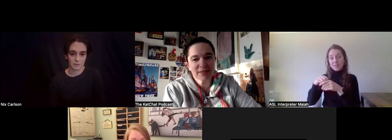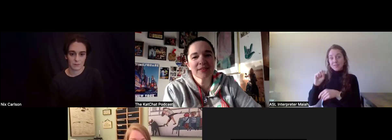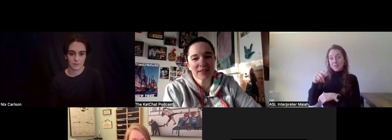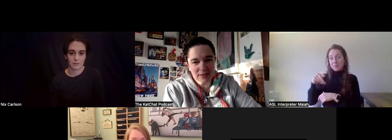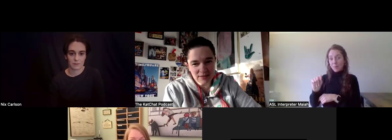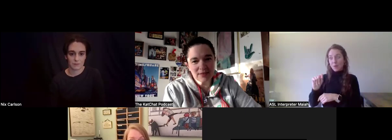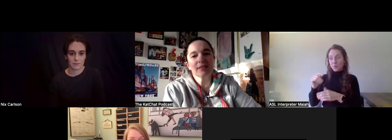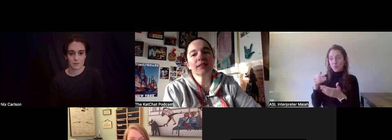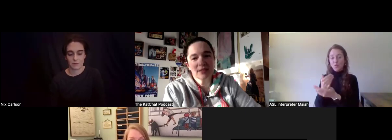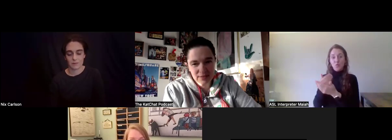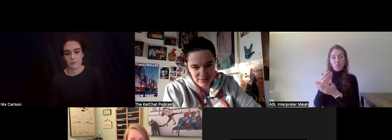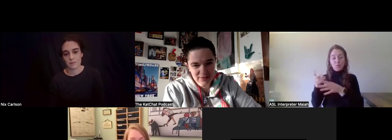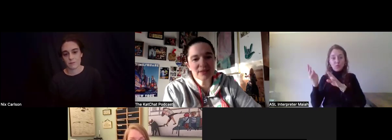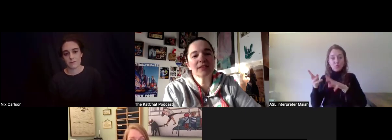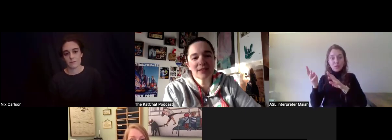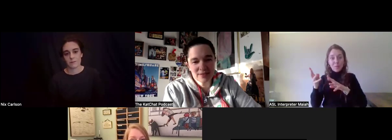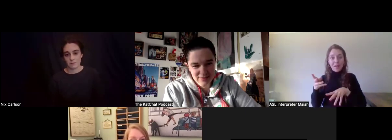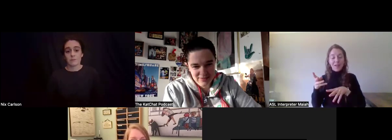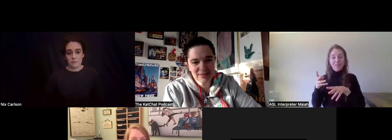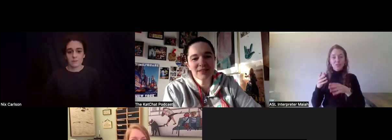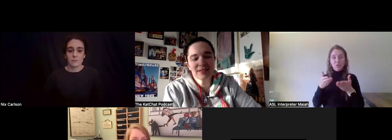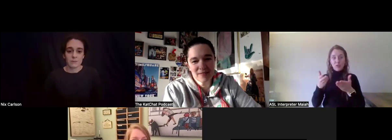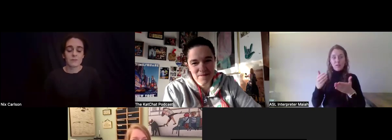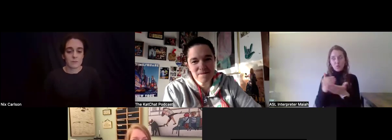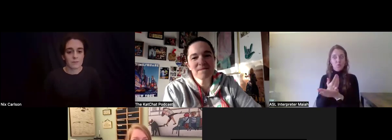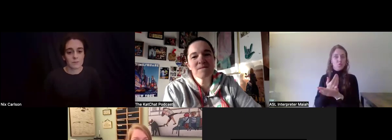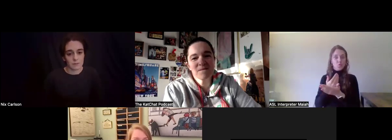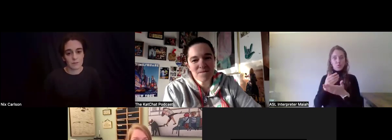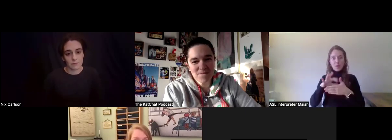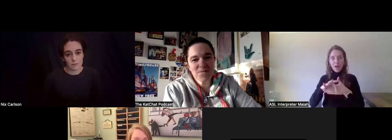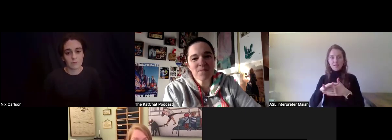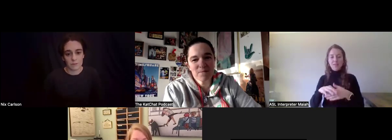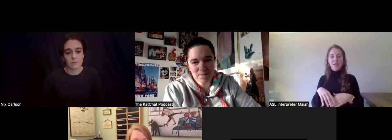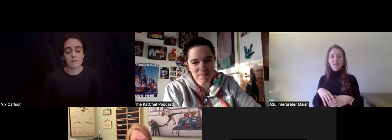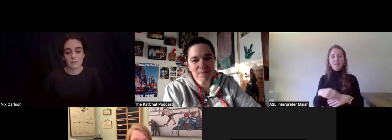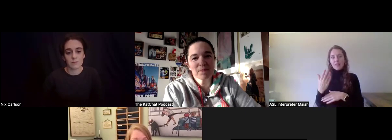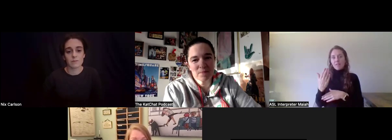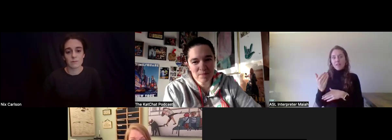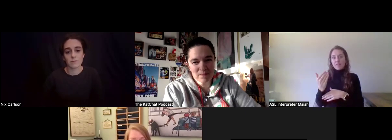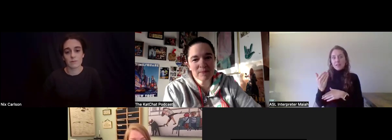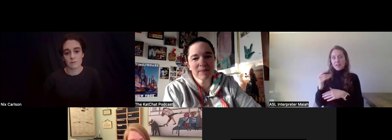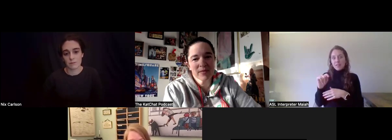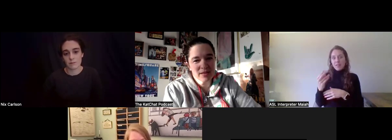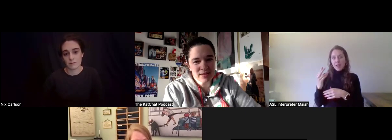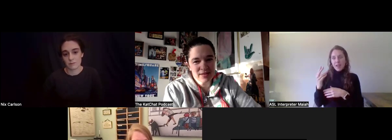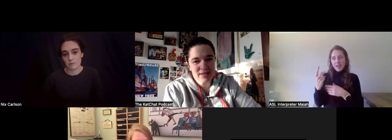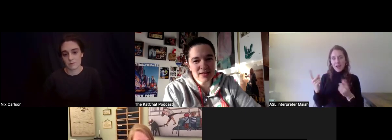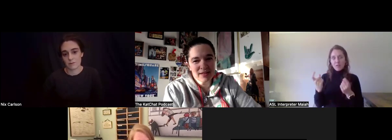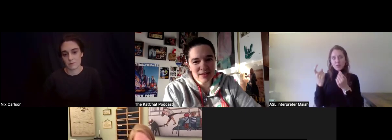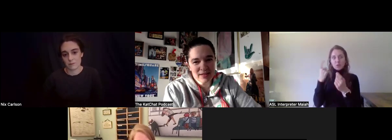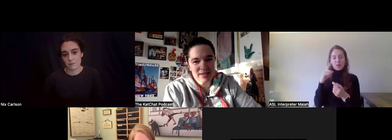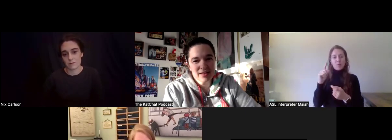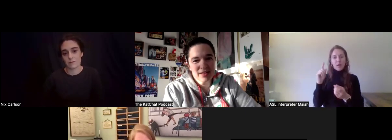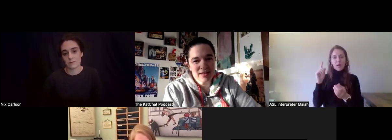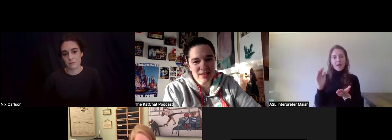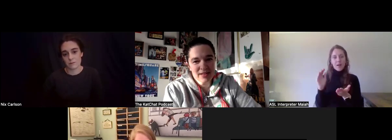original content. And then because it was our 15th anniversary of Countdown to Christmas, we did a three-city